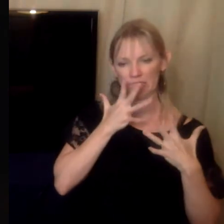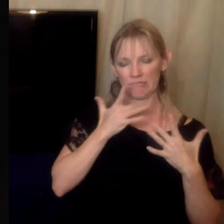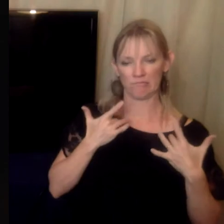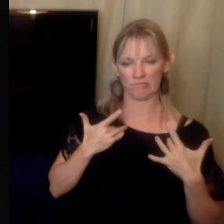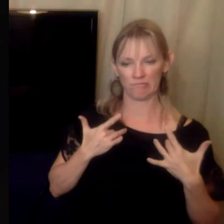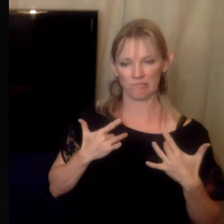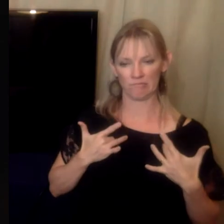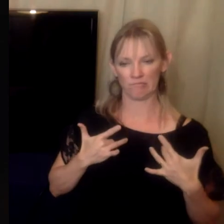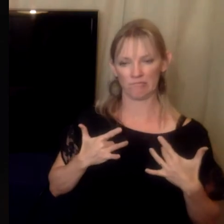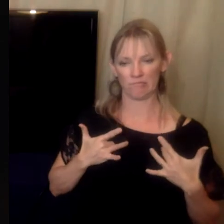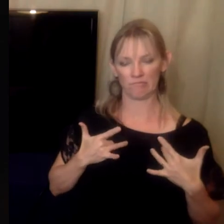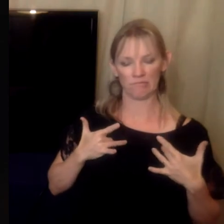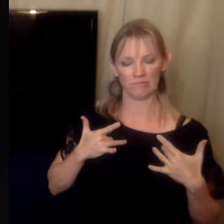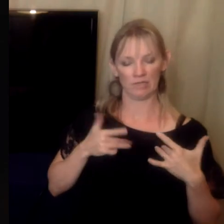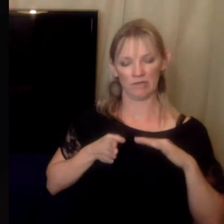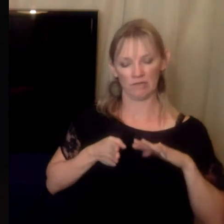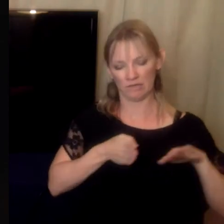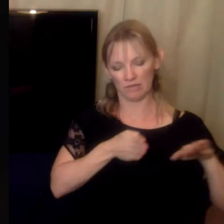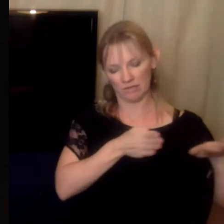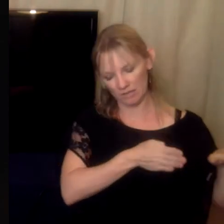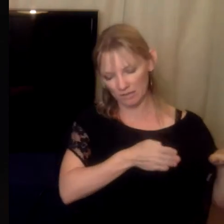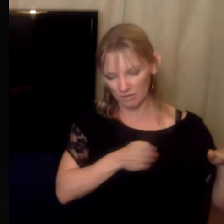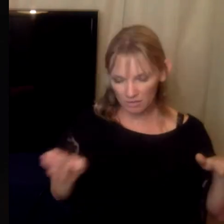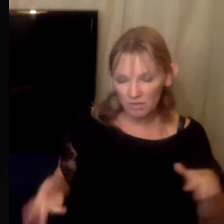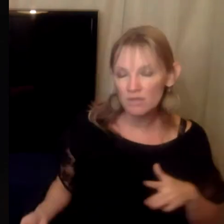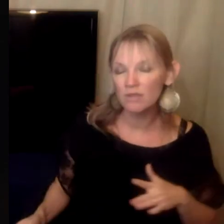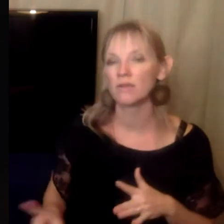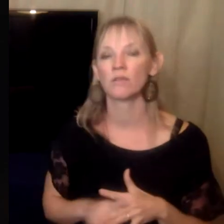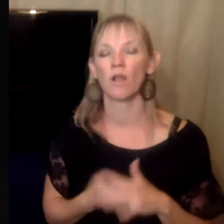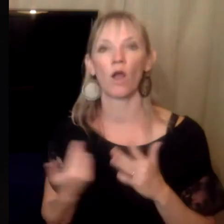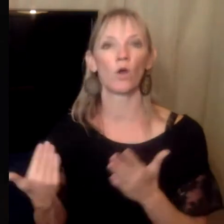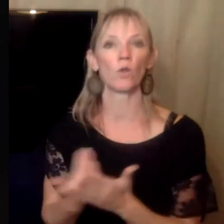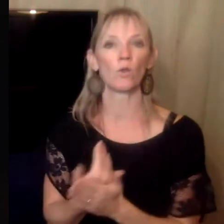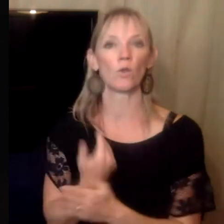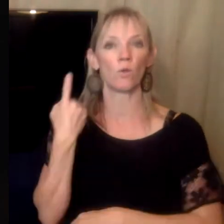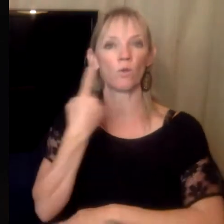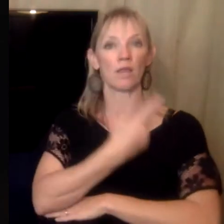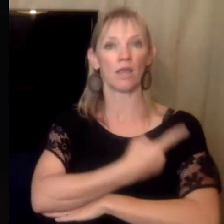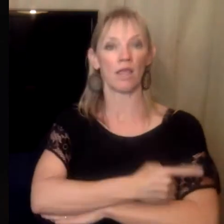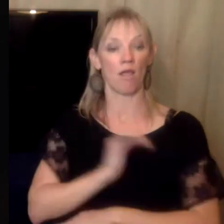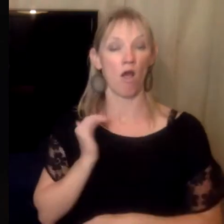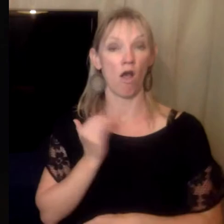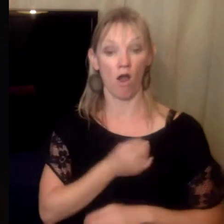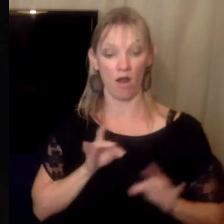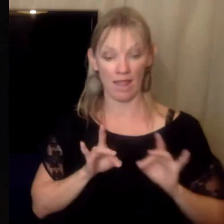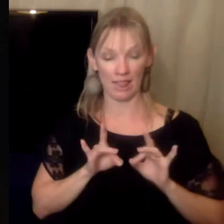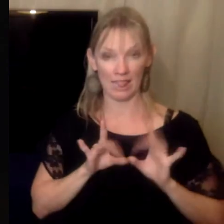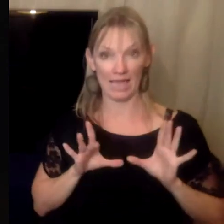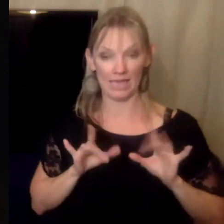and into a new day where the light that we are is allowed to shine.